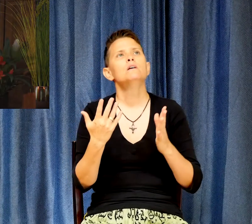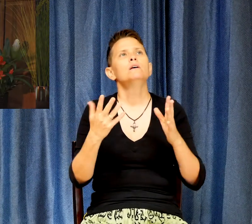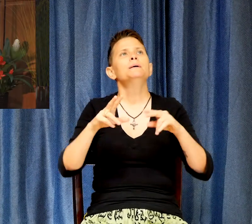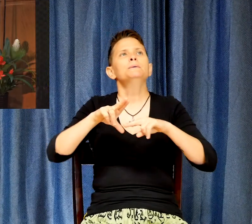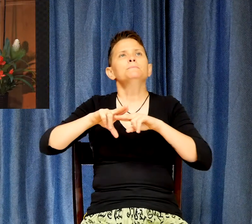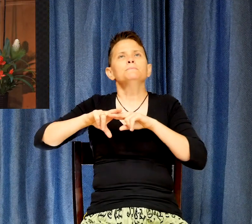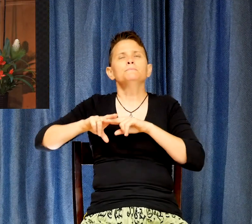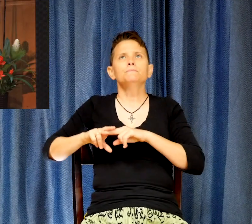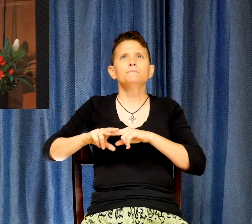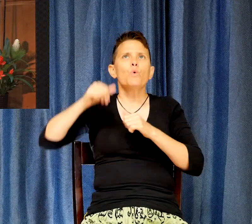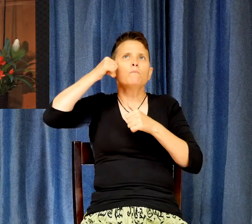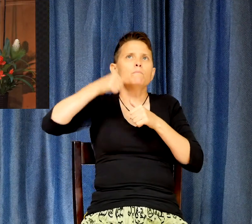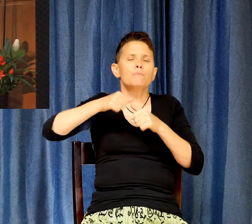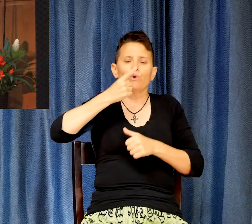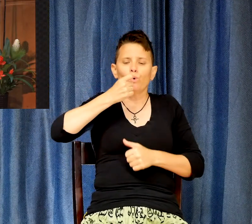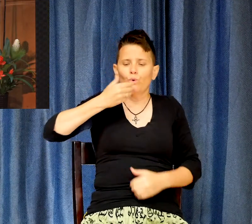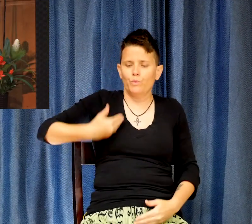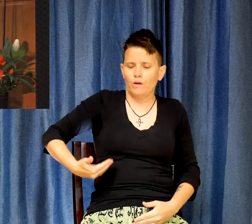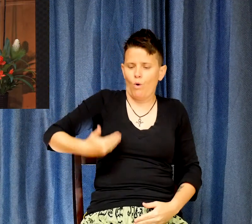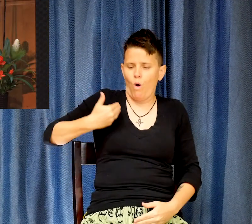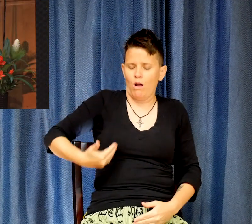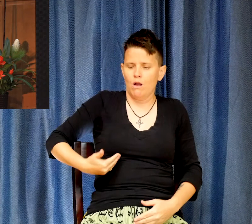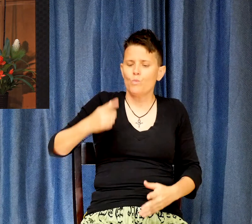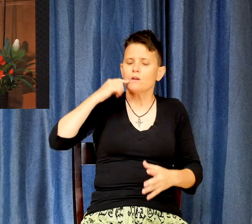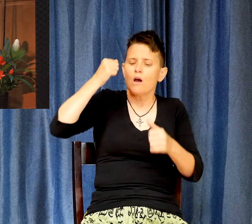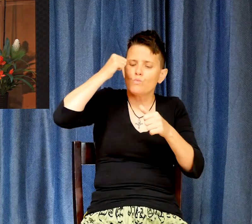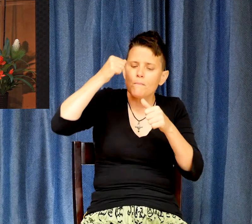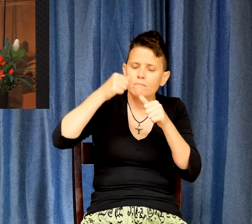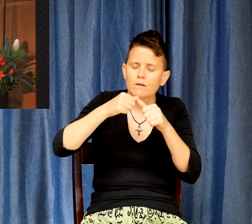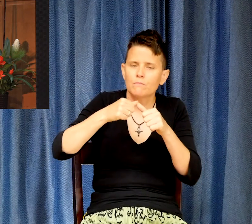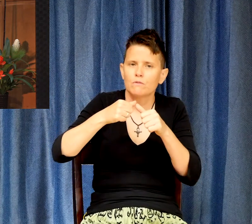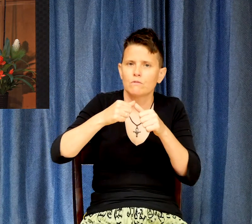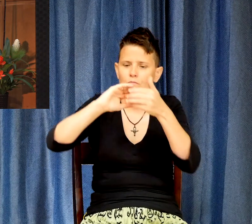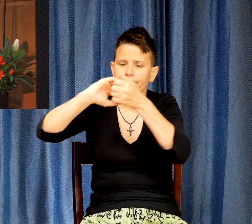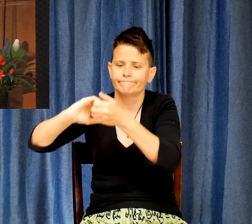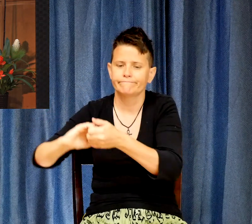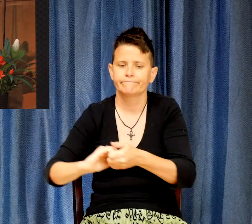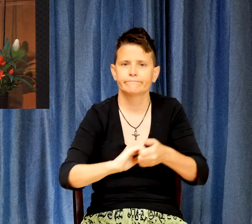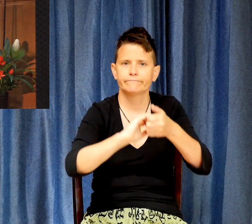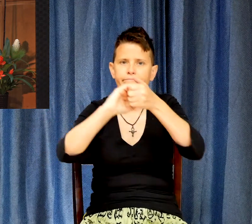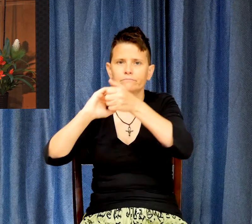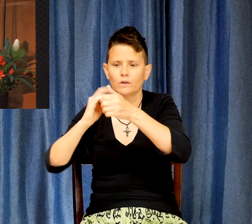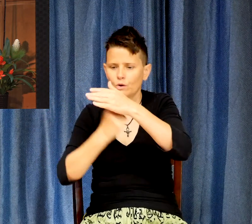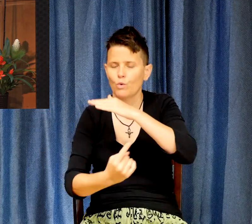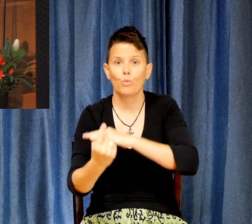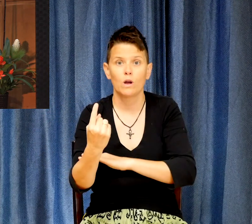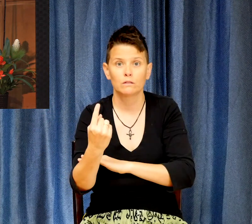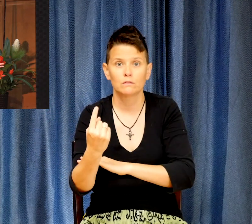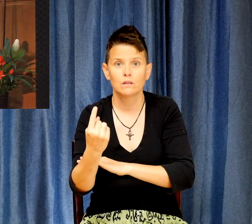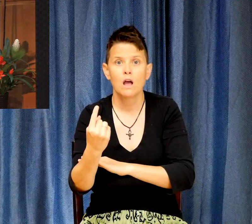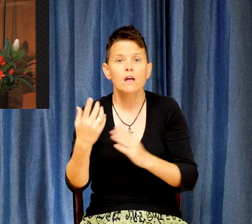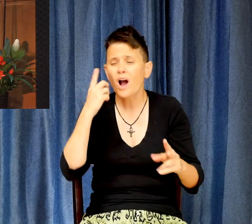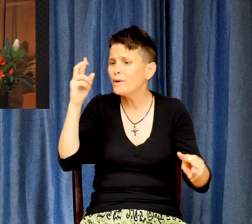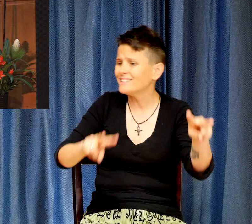unity. And when we can look through the eyes of grace in our humanity, we can see differences